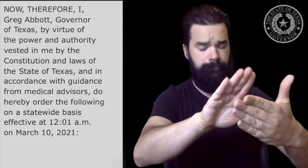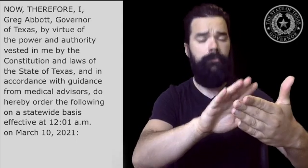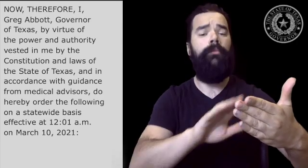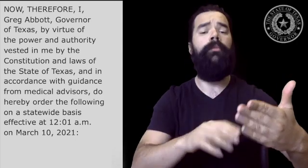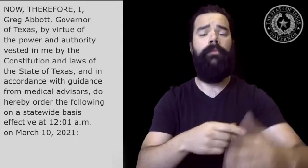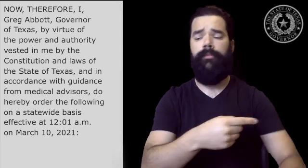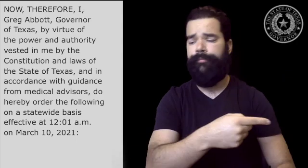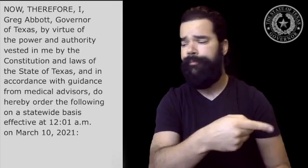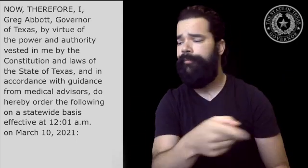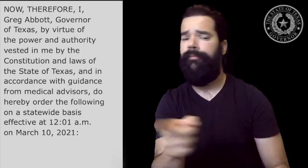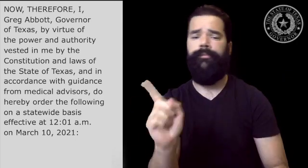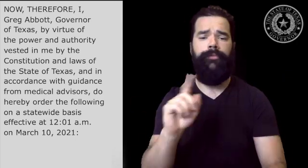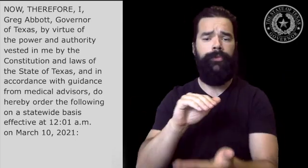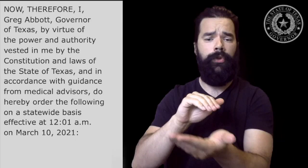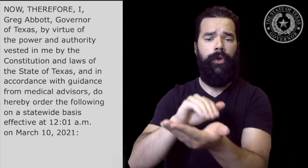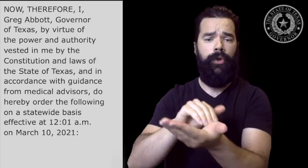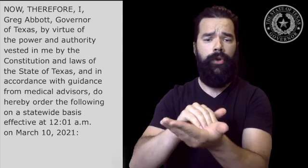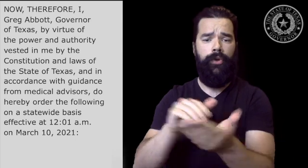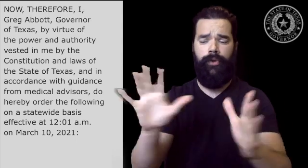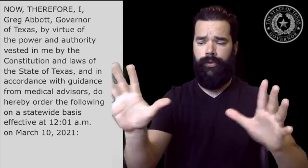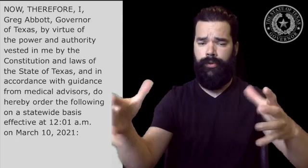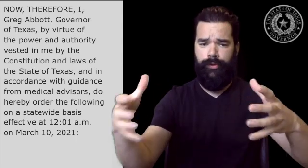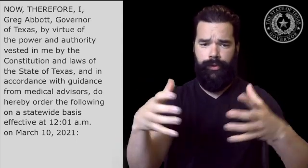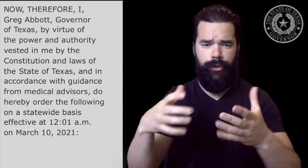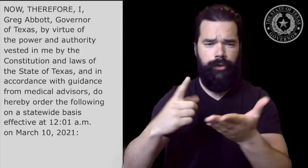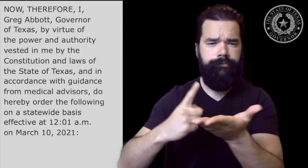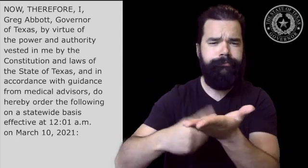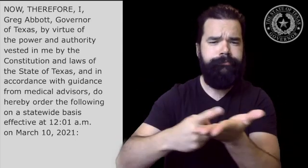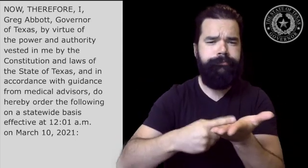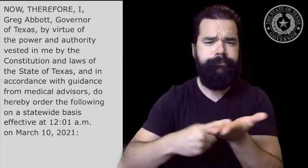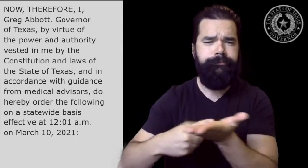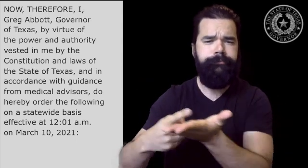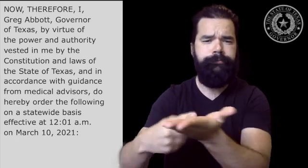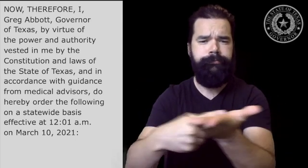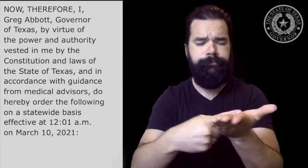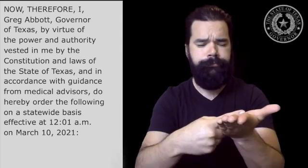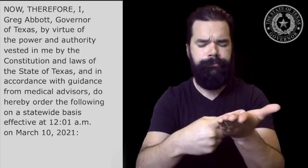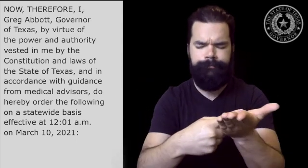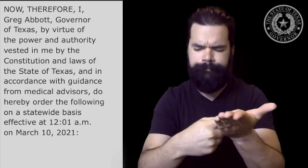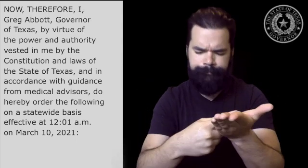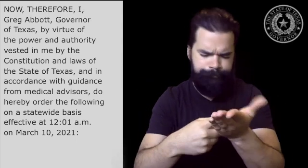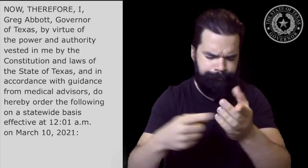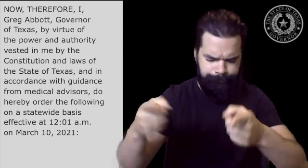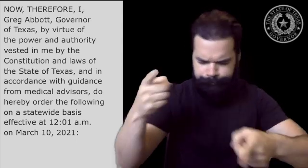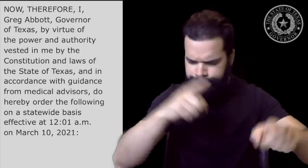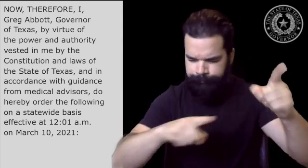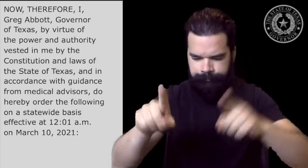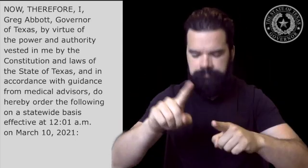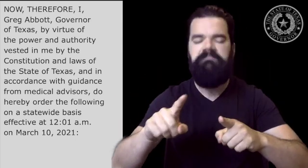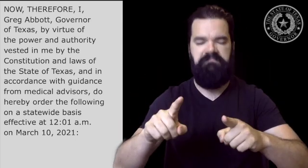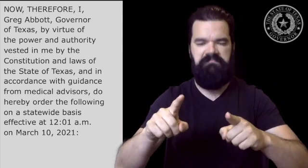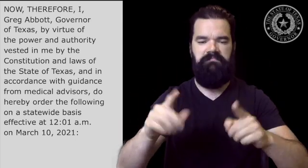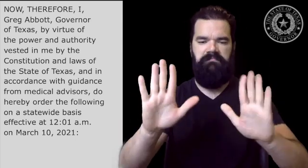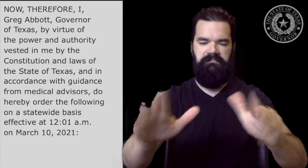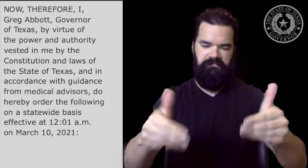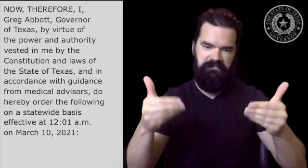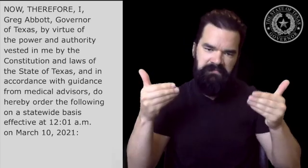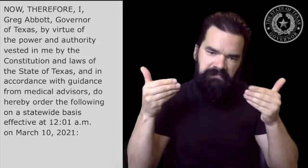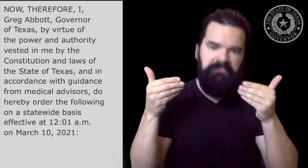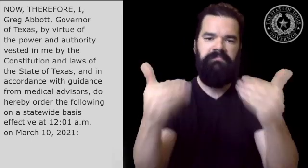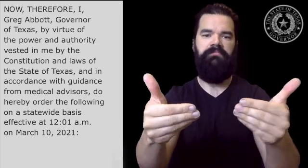the following on a statewide basis, effective at 12:01 a.m. on March 10,